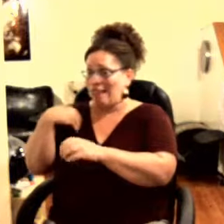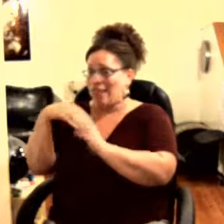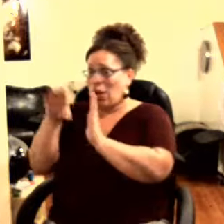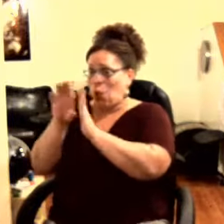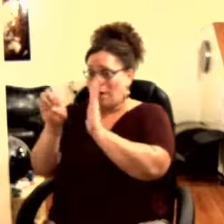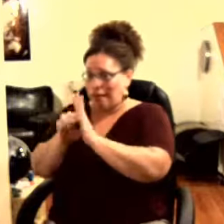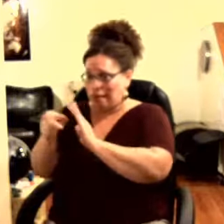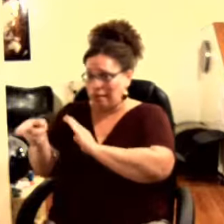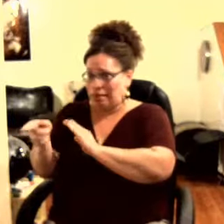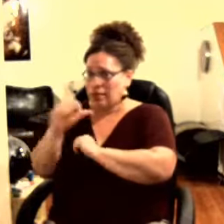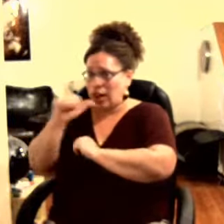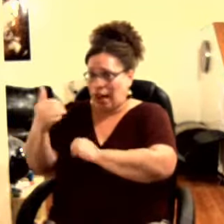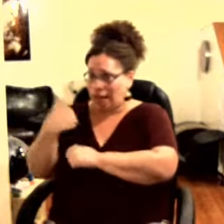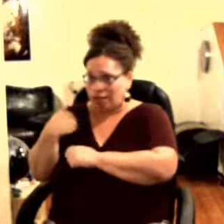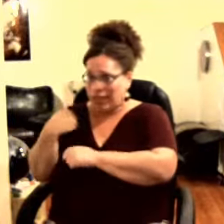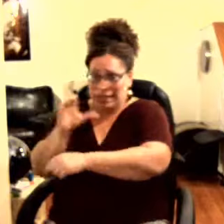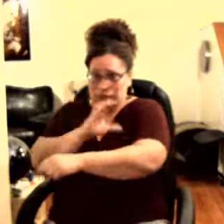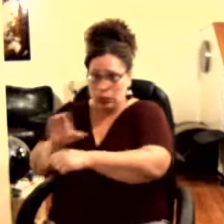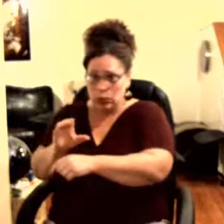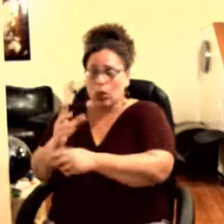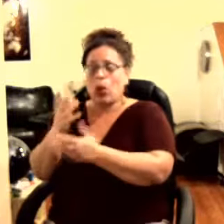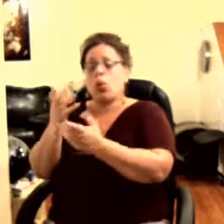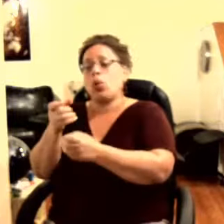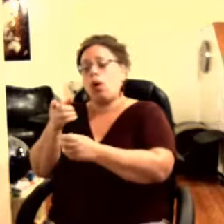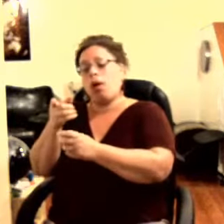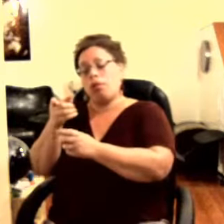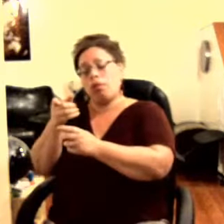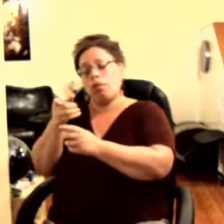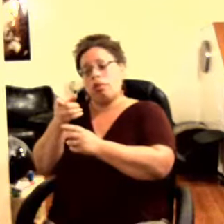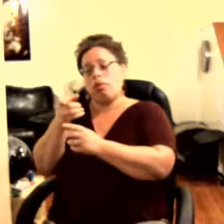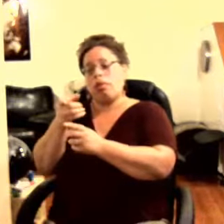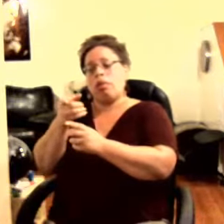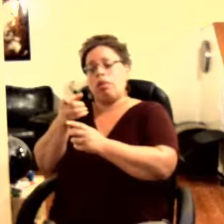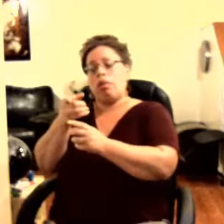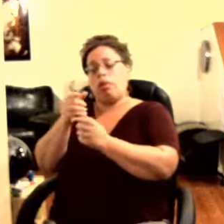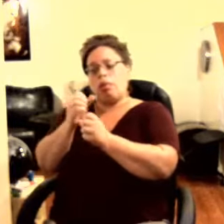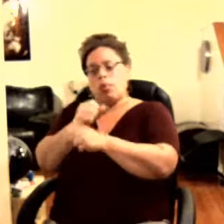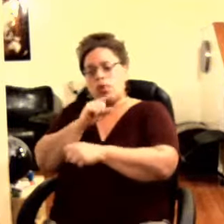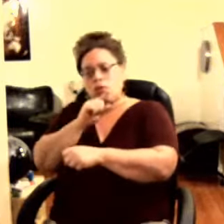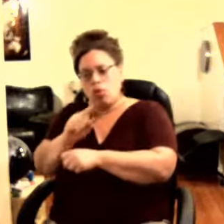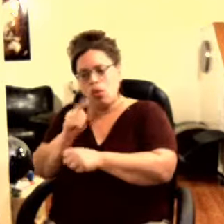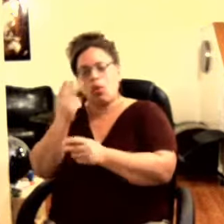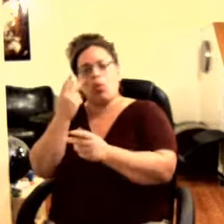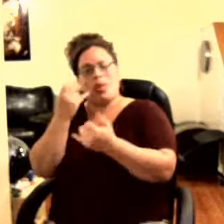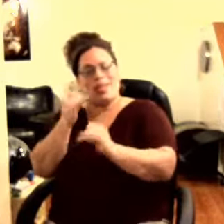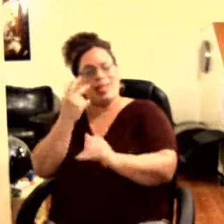uncomfortable or challenging or important. This is what TED does, right? Other points of view. And the thing is, we've actually kind of been